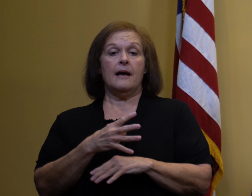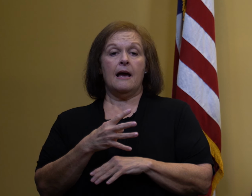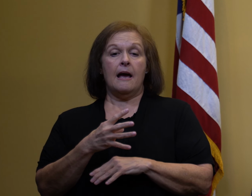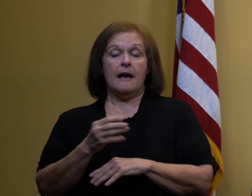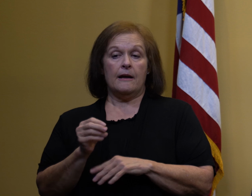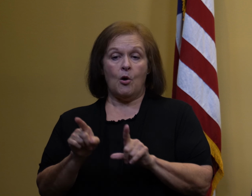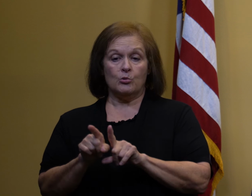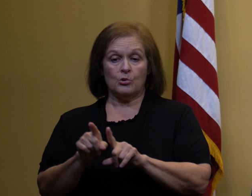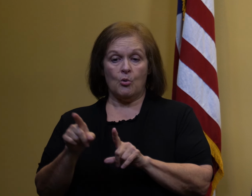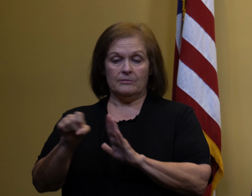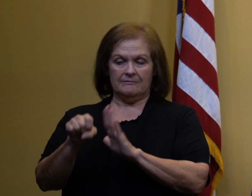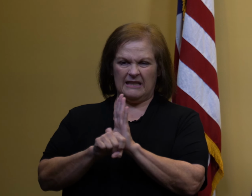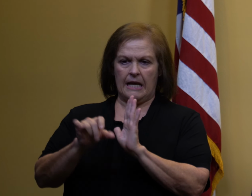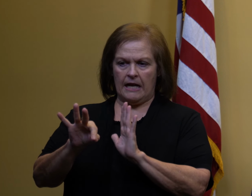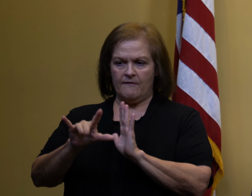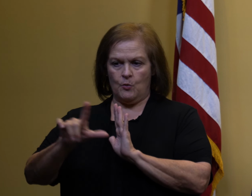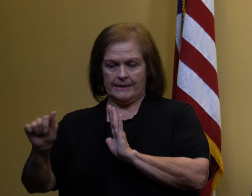by the state of Louisiana.